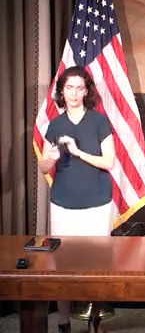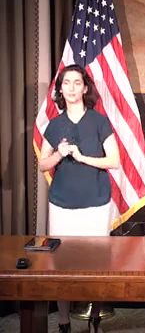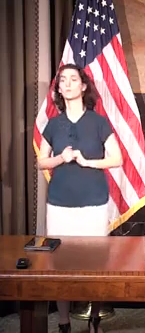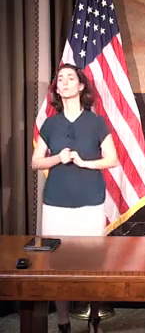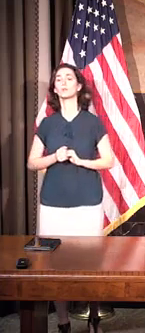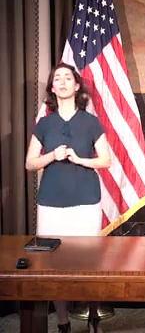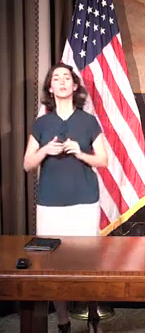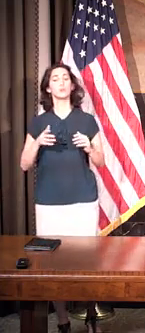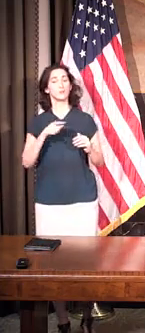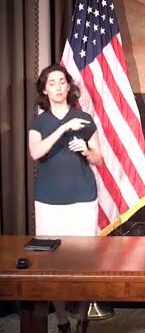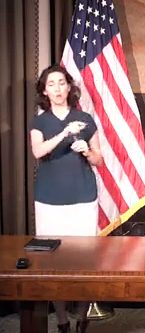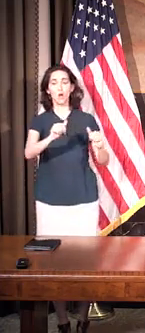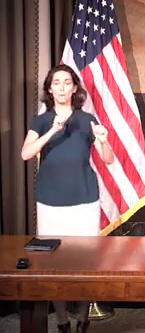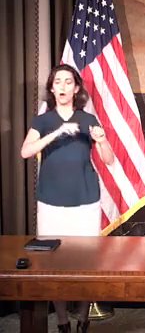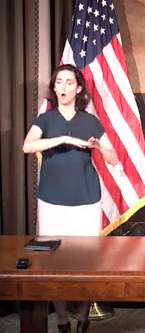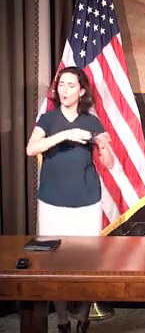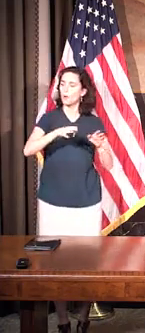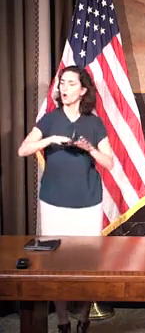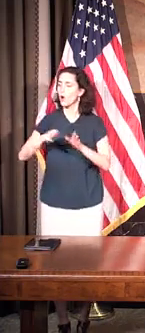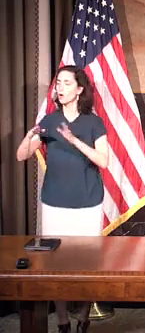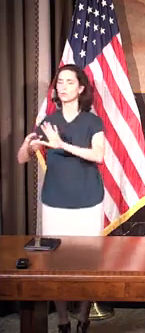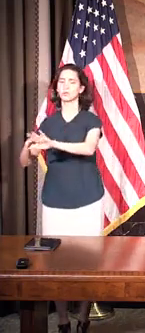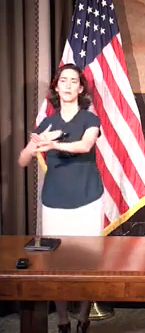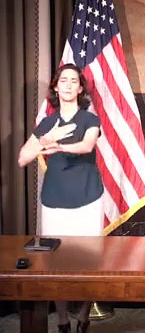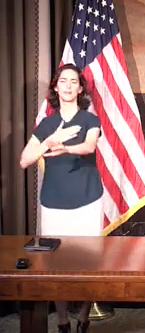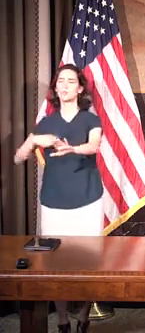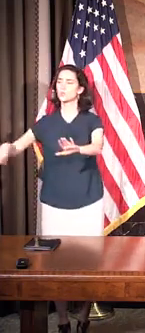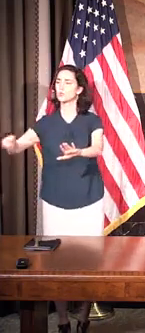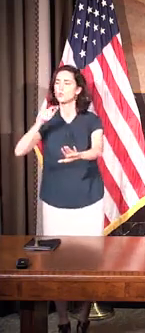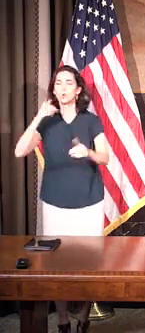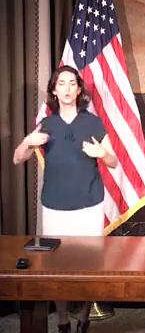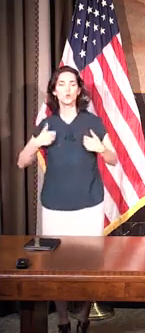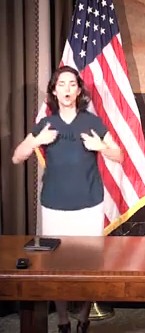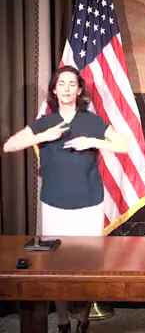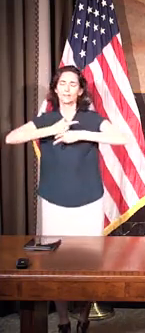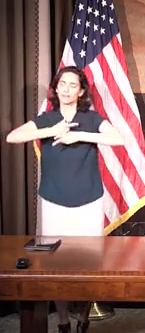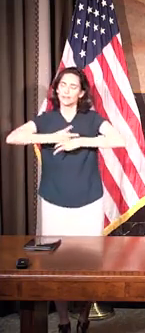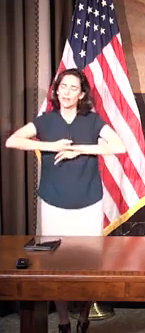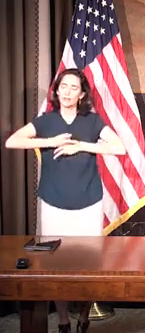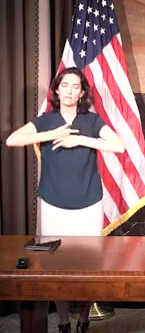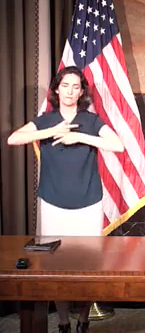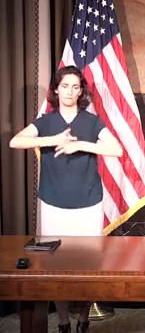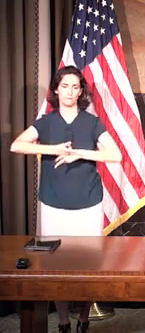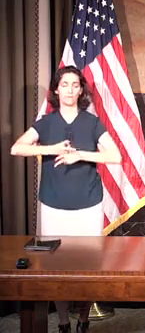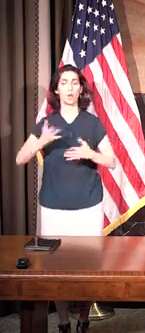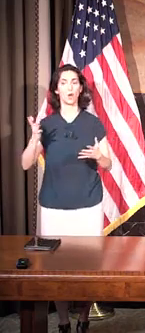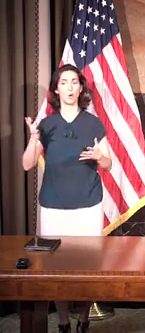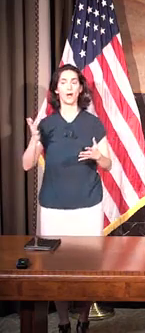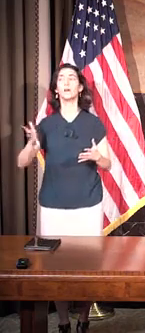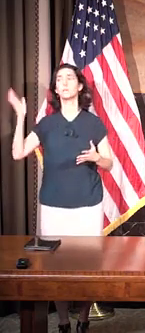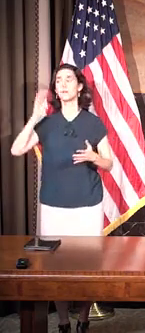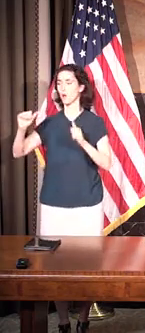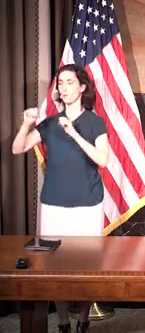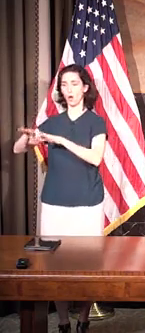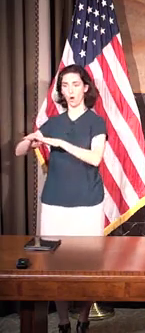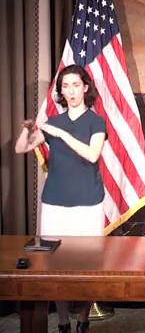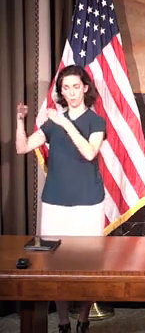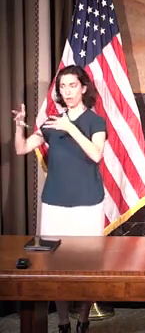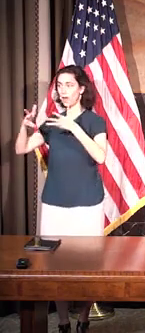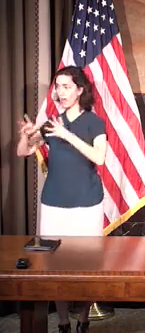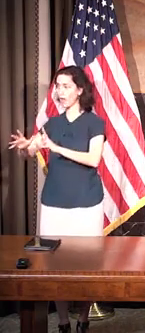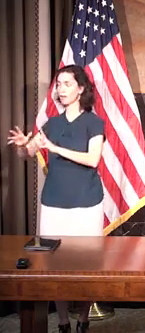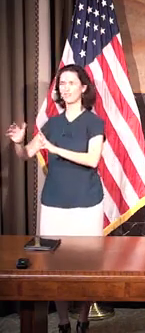open, I especially want to appeal to young people to be very cautious. We saw outbreaks linked to bars back when they reopened on-site